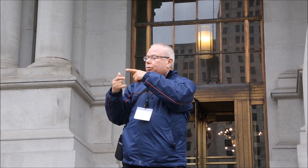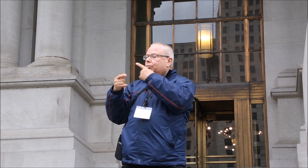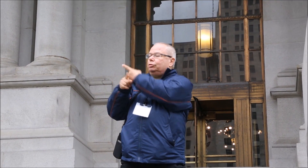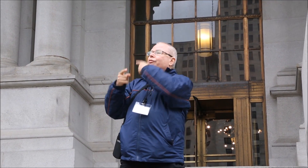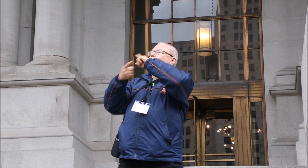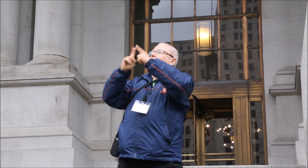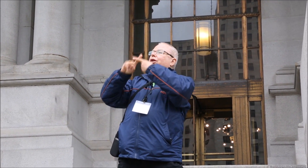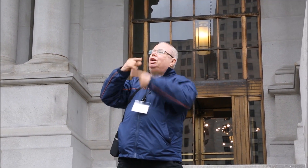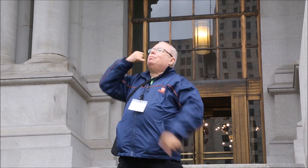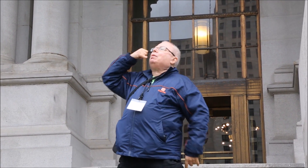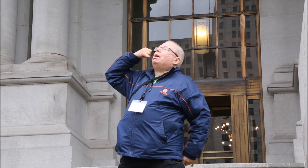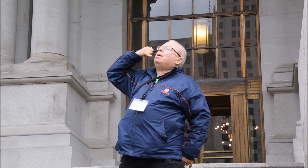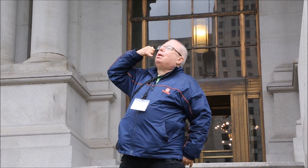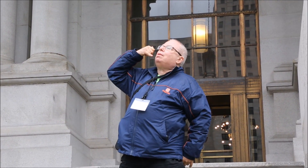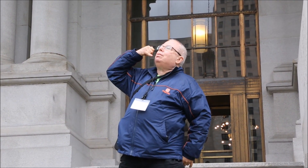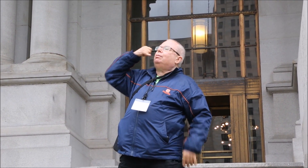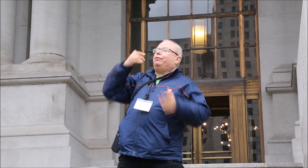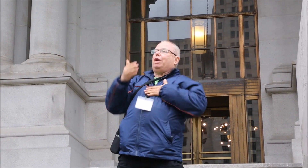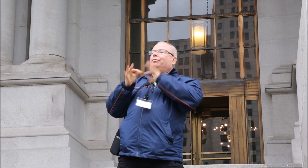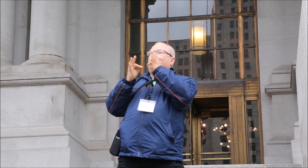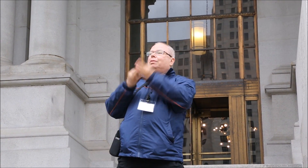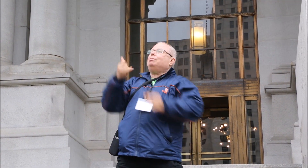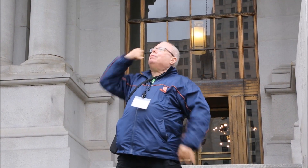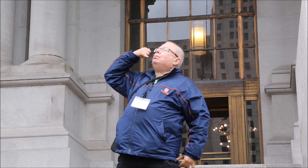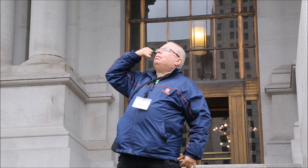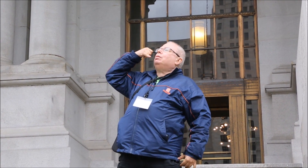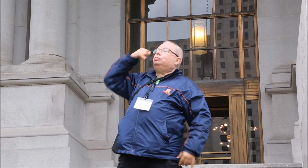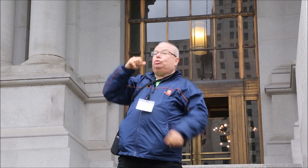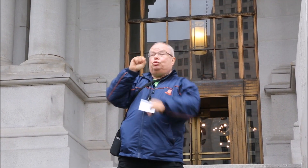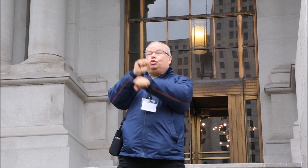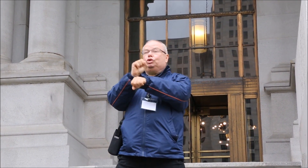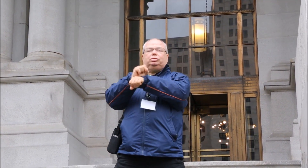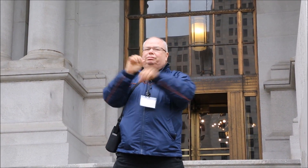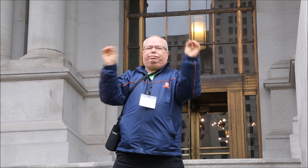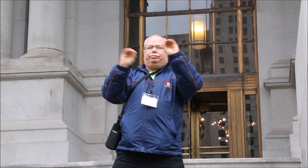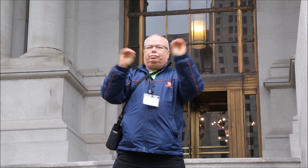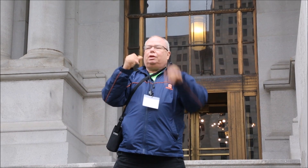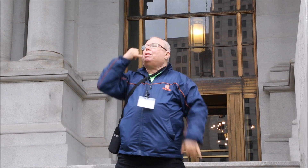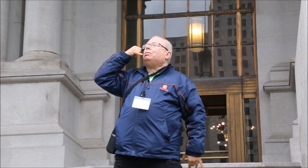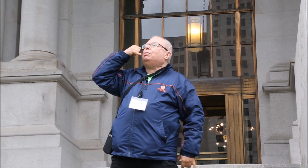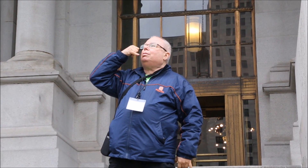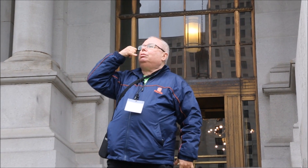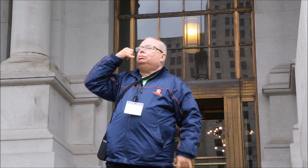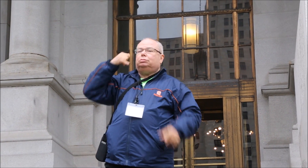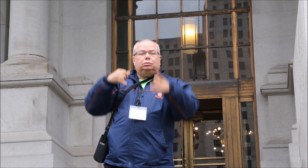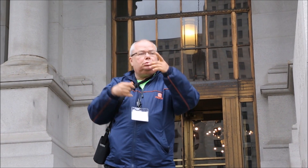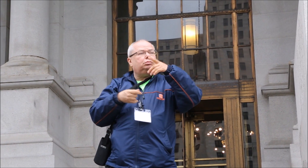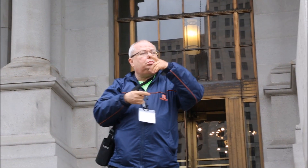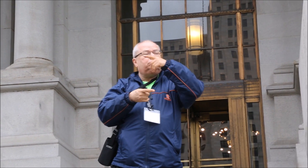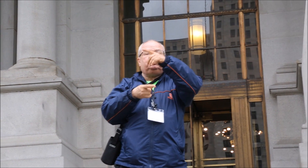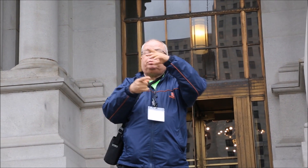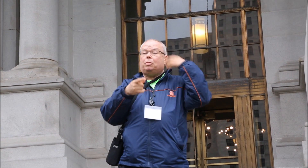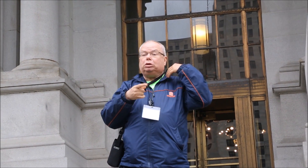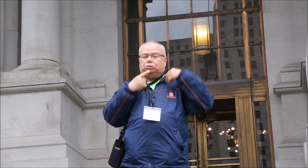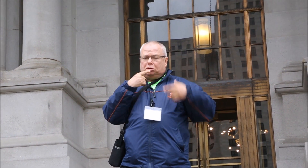that. And my daughter told them, look, we need to get an interpreter. She told the doctor, she told the nurses. They took them off to jail and left me